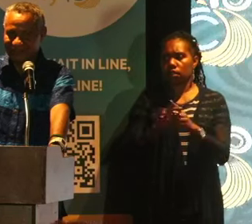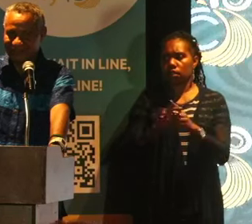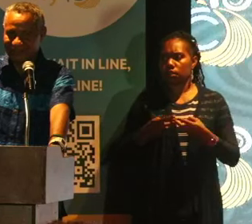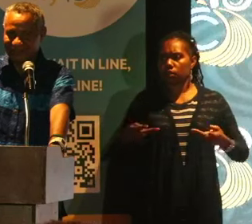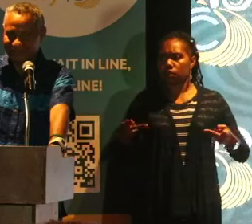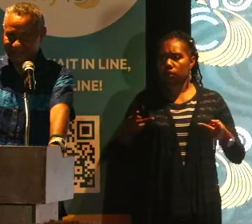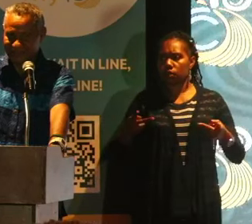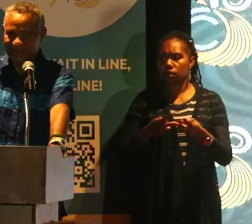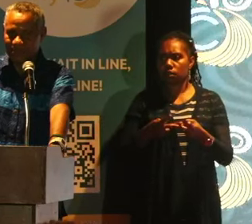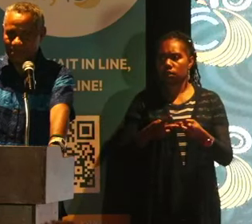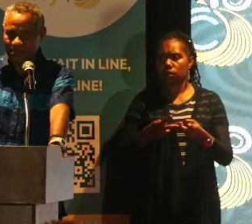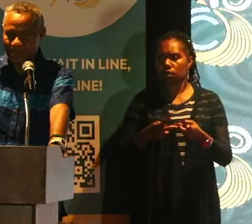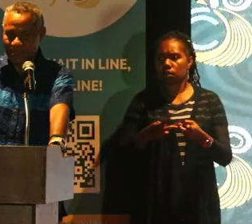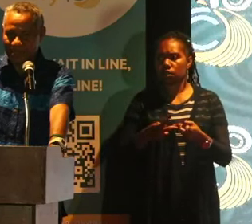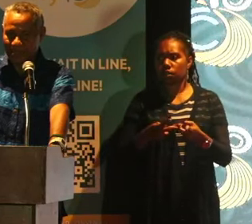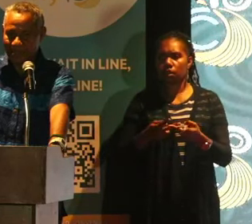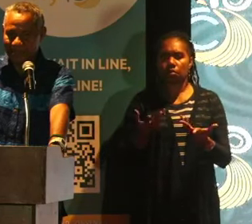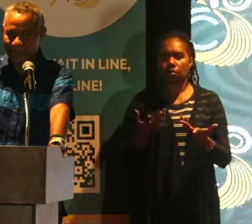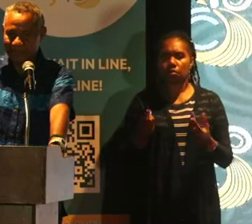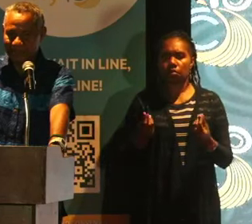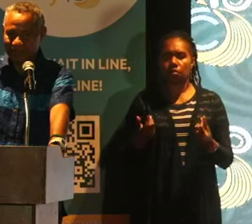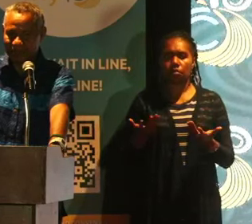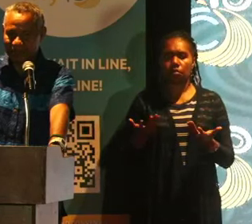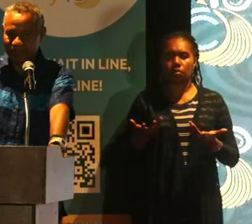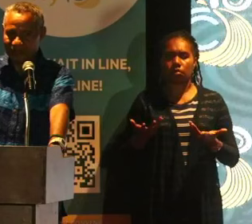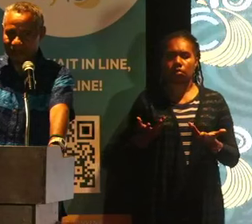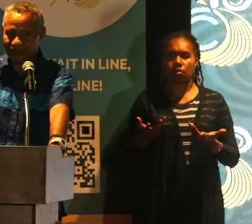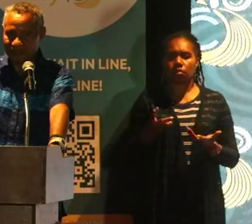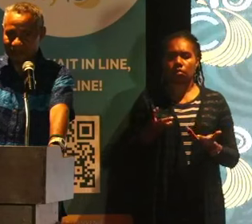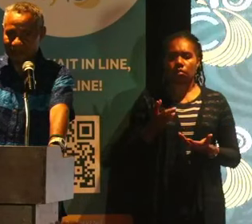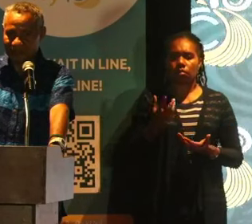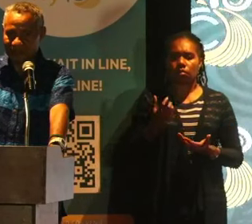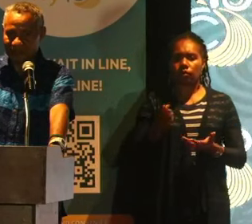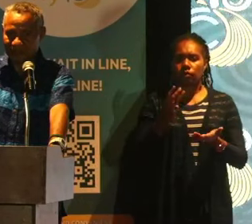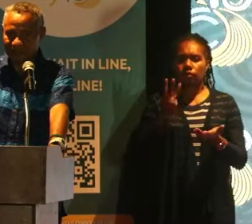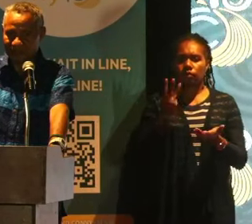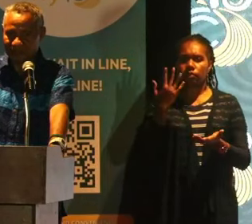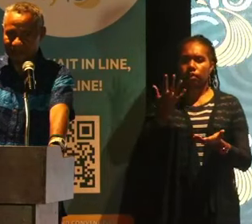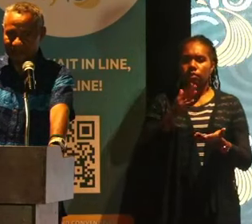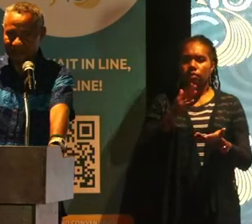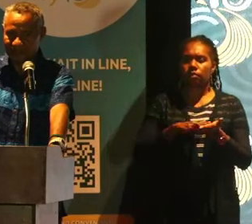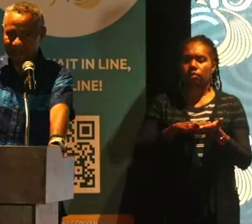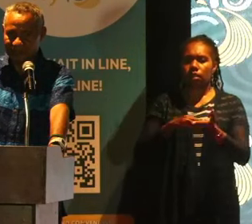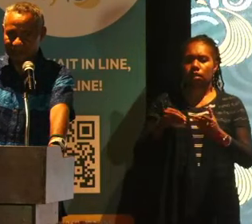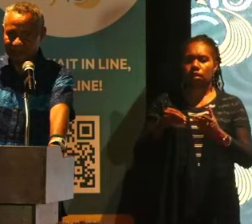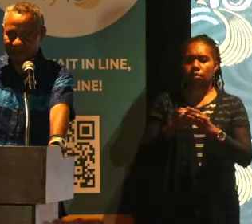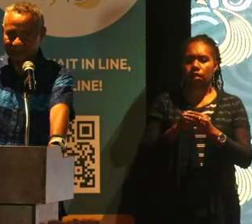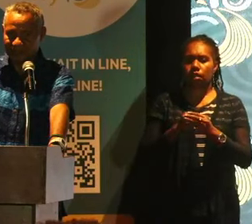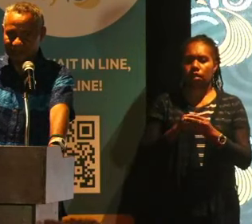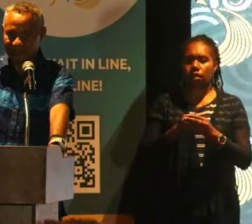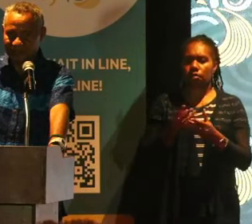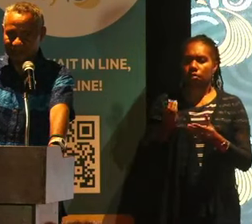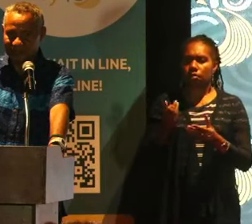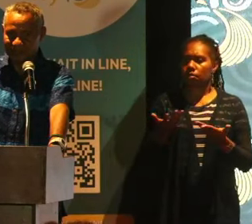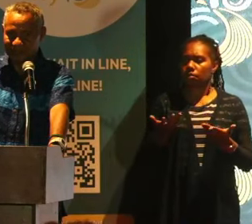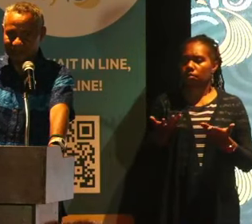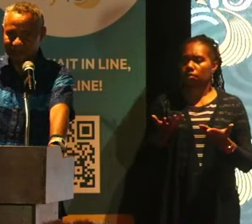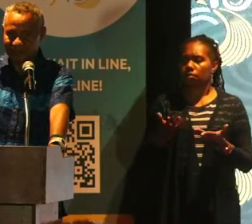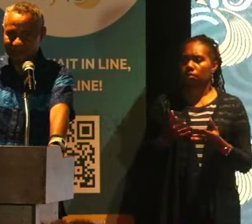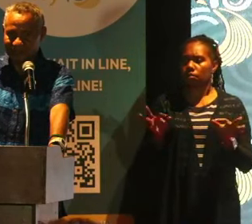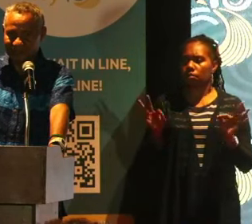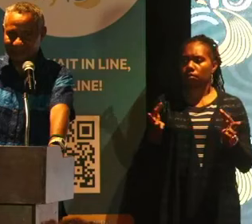ya. Cooperative and governments are putting money go long him. But blong help him all man blong agriculture na fisheries na